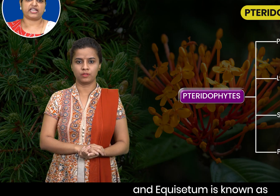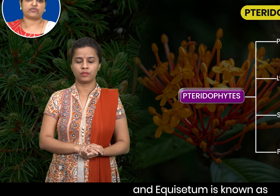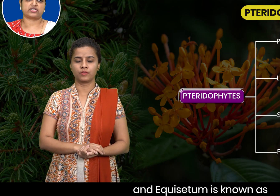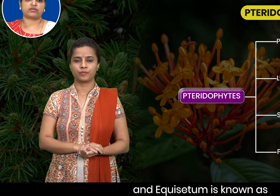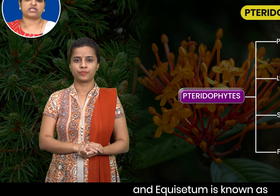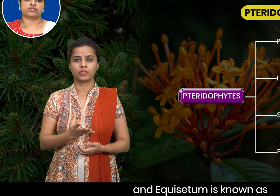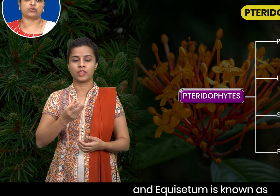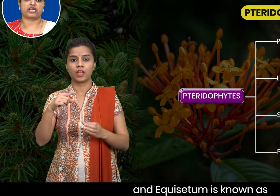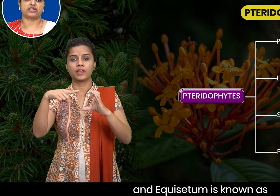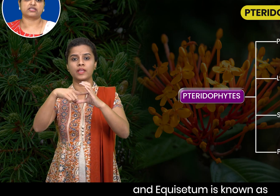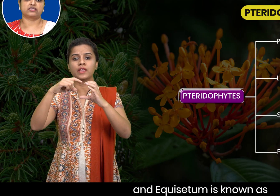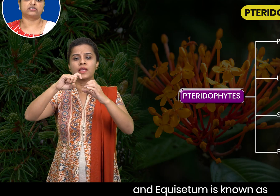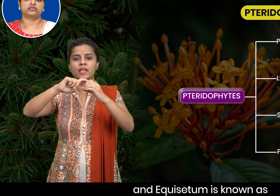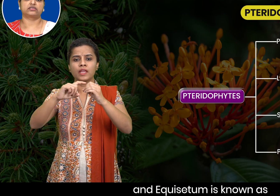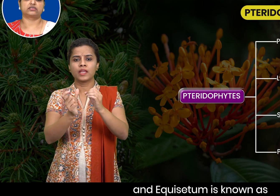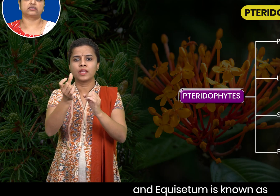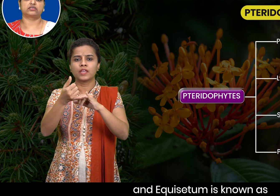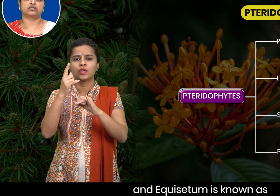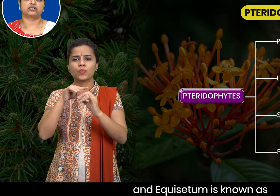and Equisetum is known as